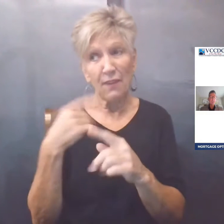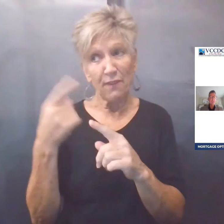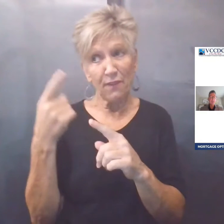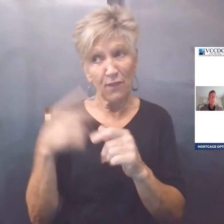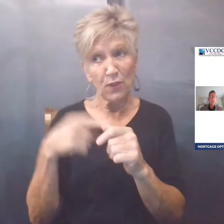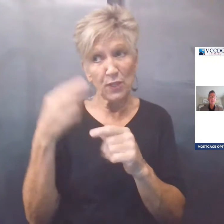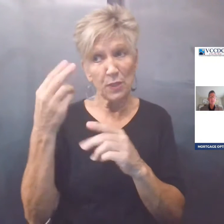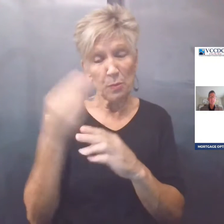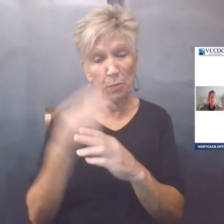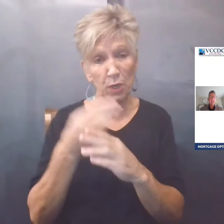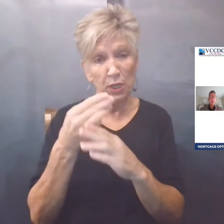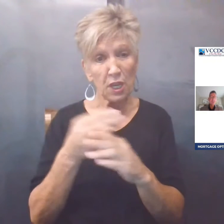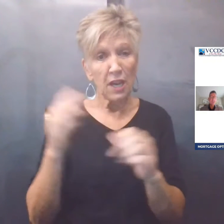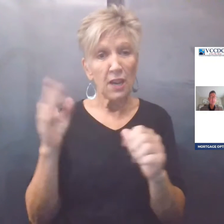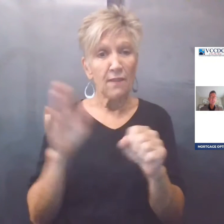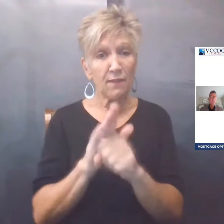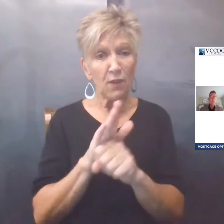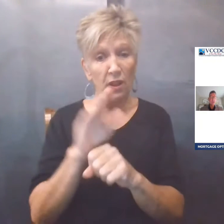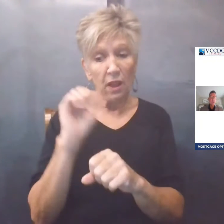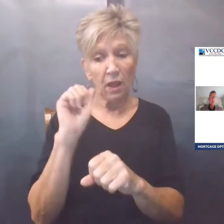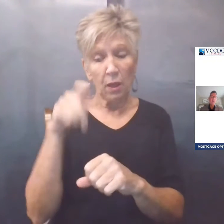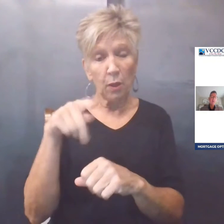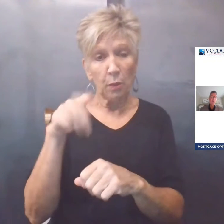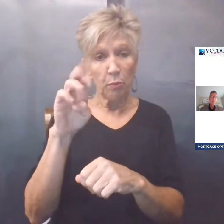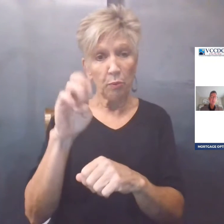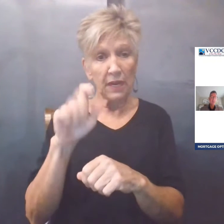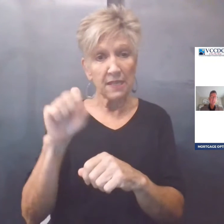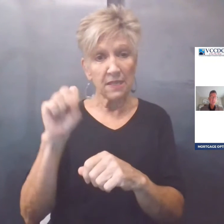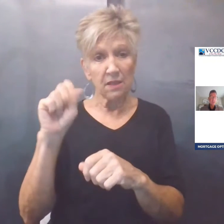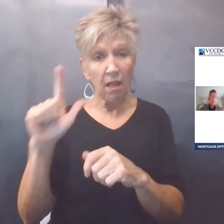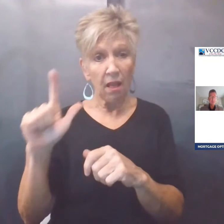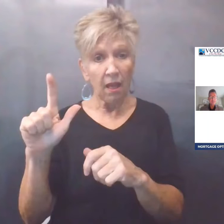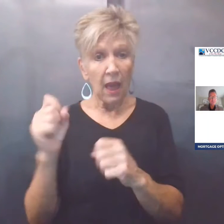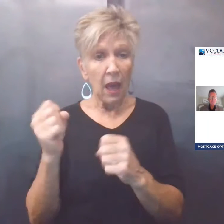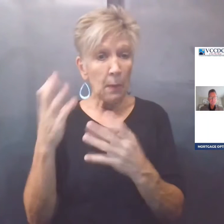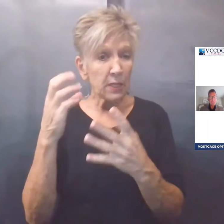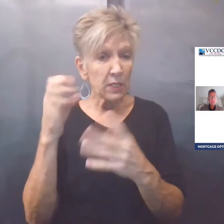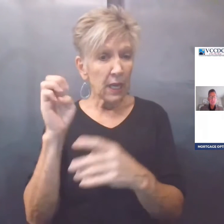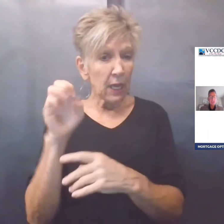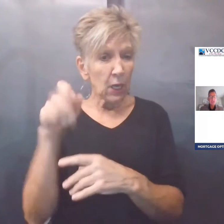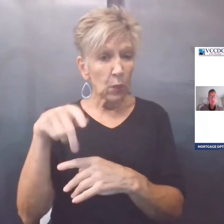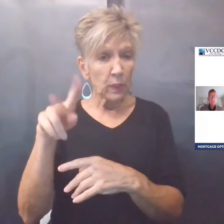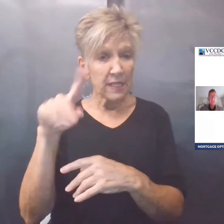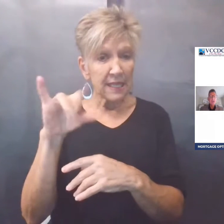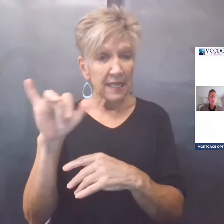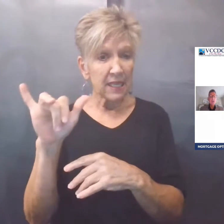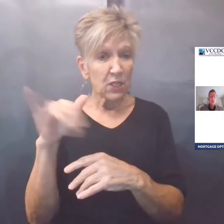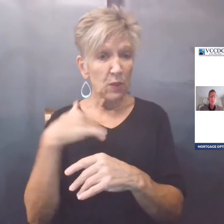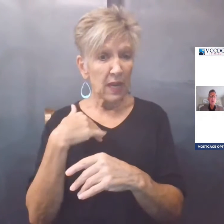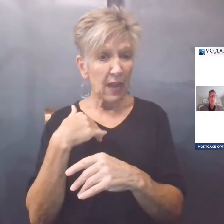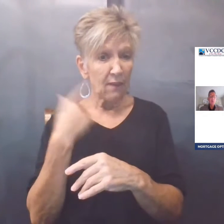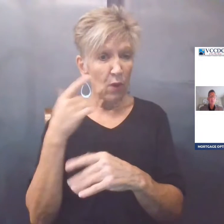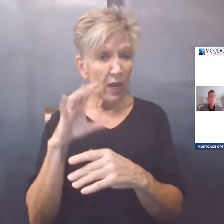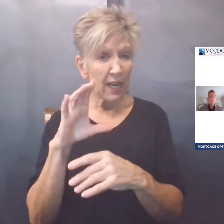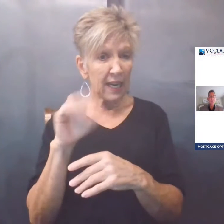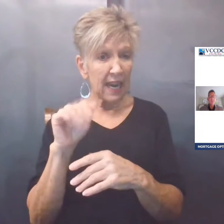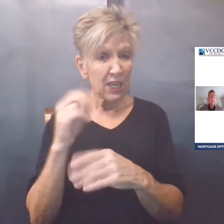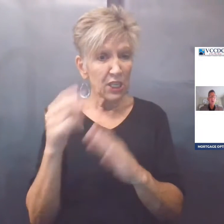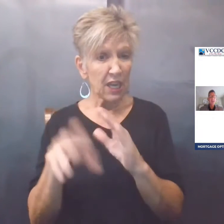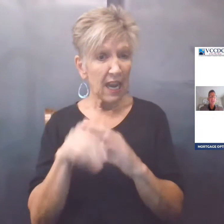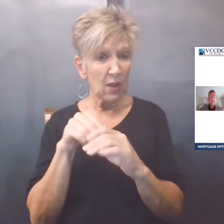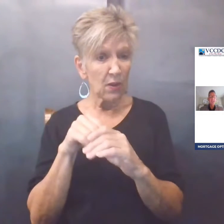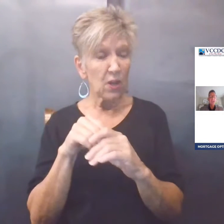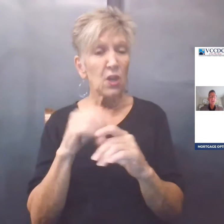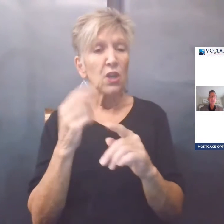full appraisal to understand how much equity do I have if I wanted to do a cash out. Generally, a borrower will use